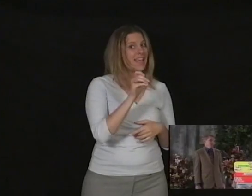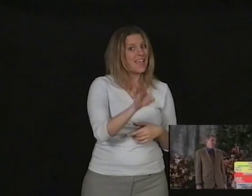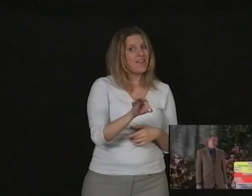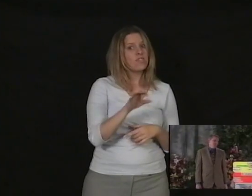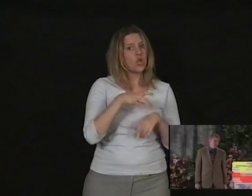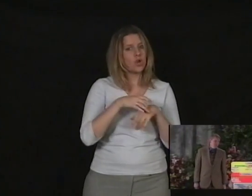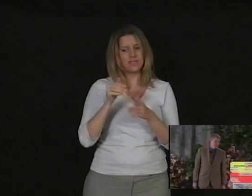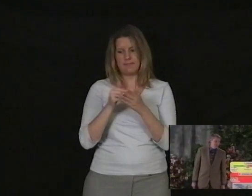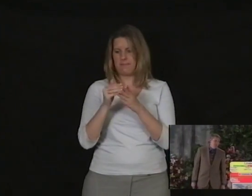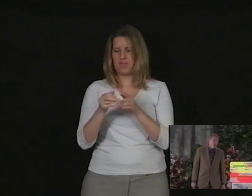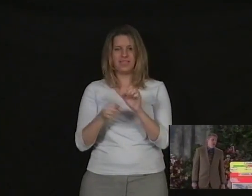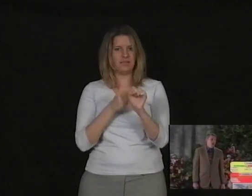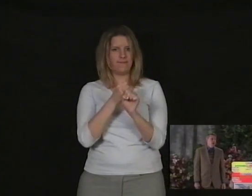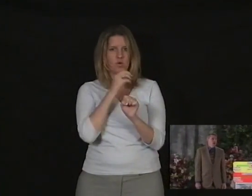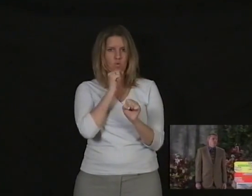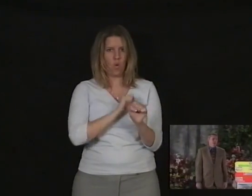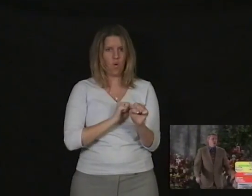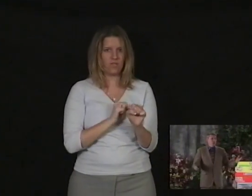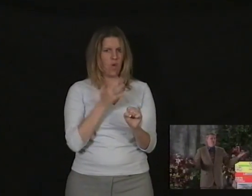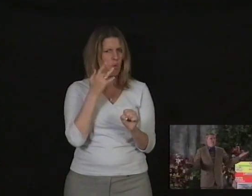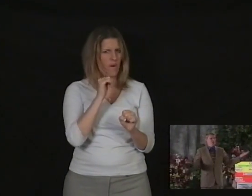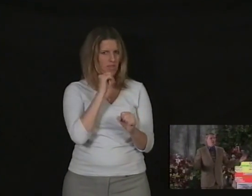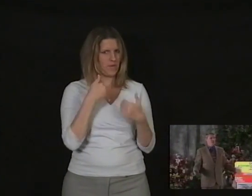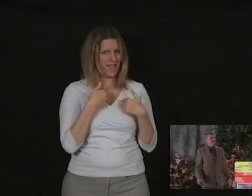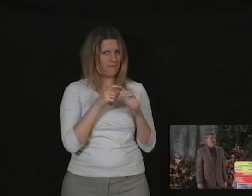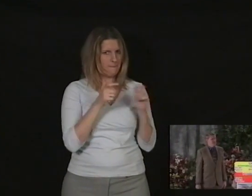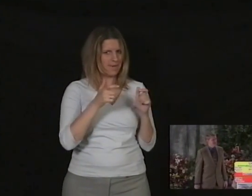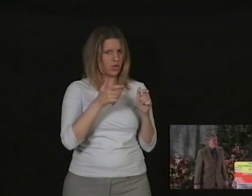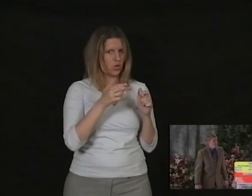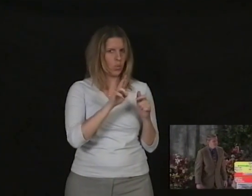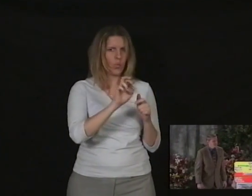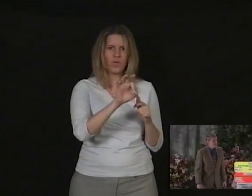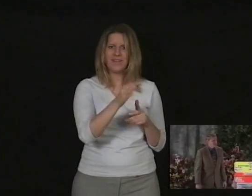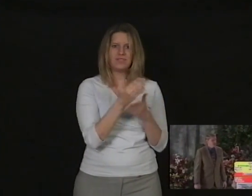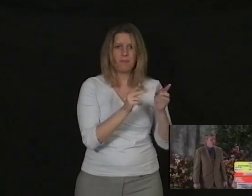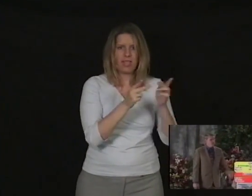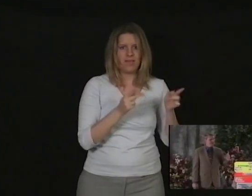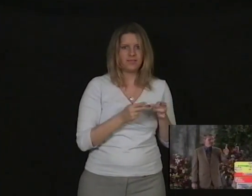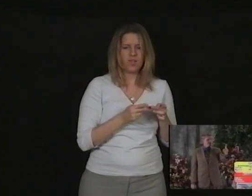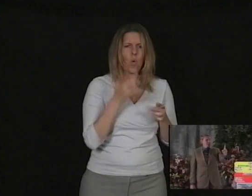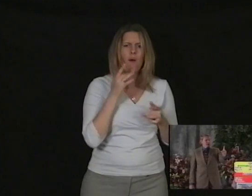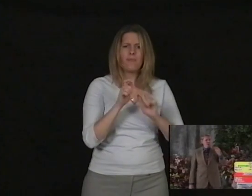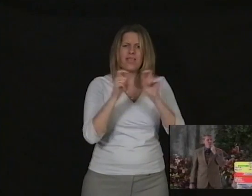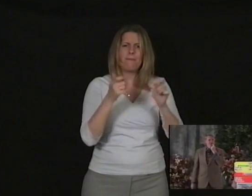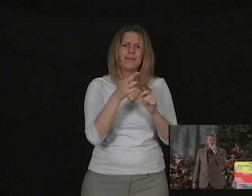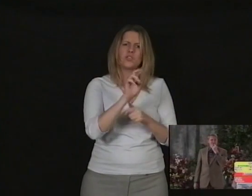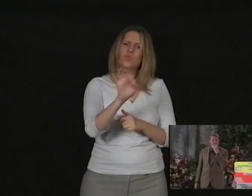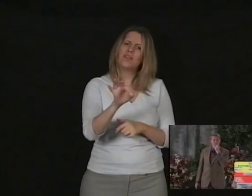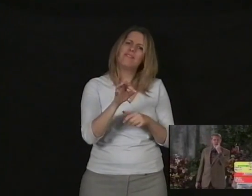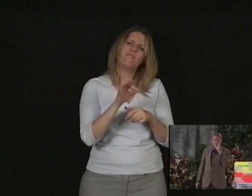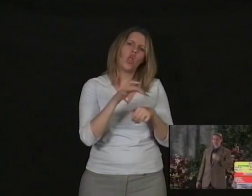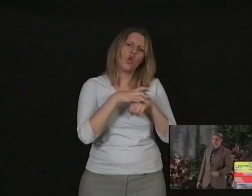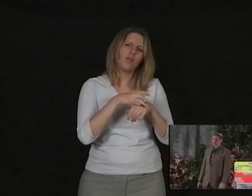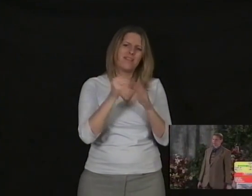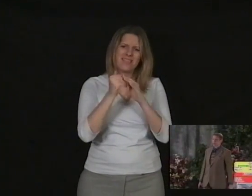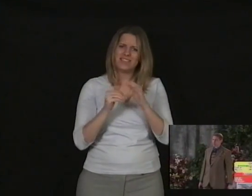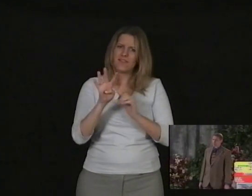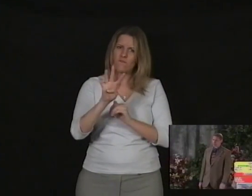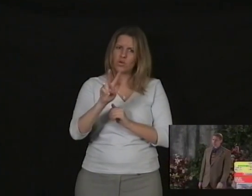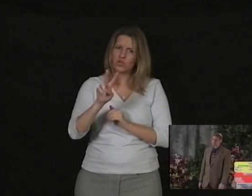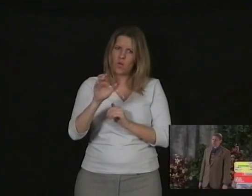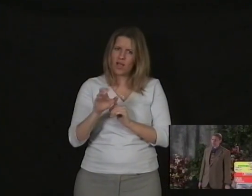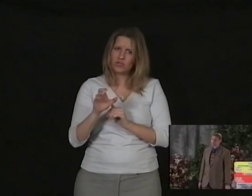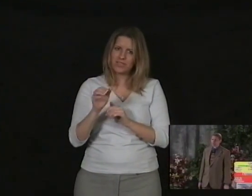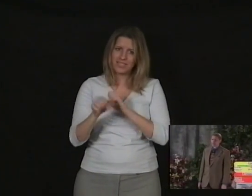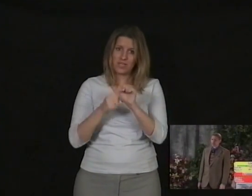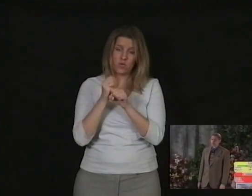the Earth is millions of years old, why don't we have a bigger reef someplace? Why would the biggest reef on Earth be less than 4,200